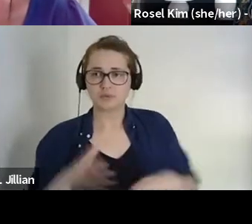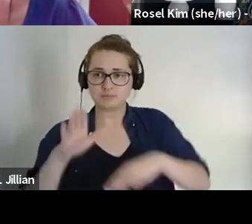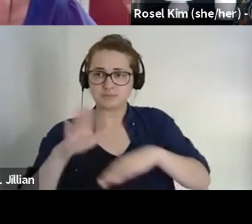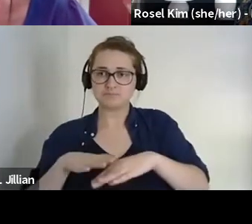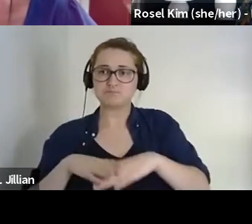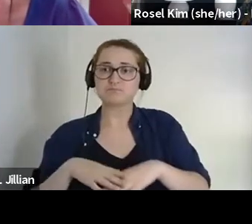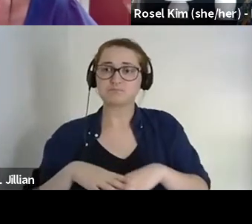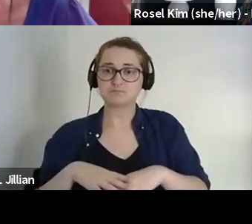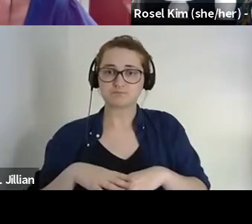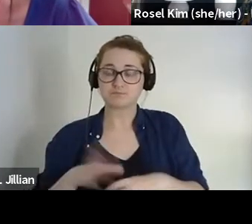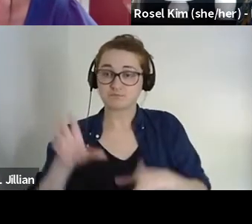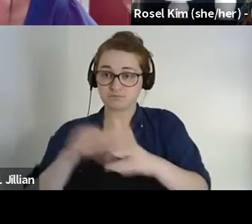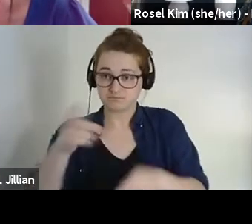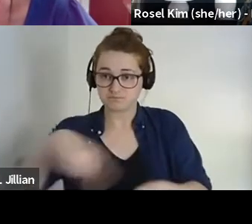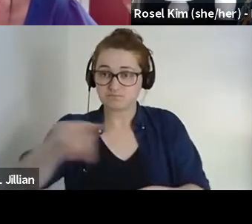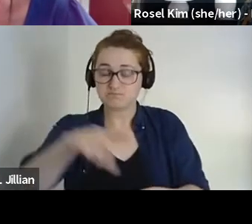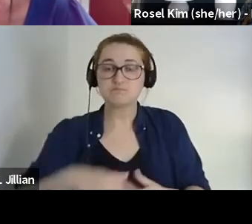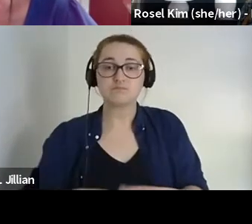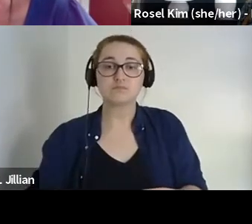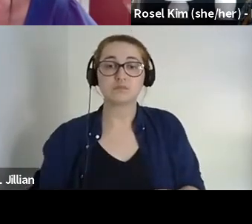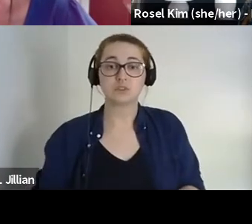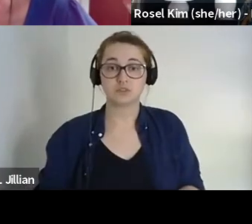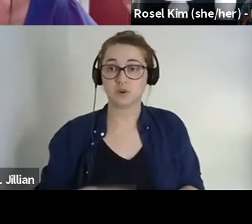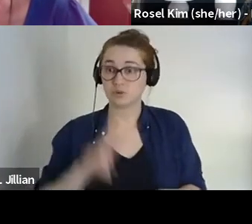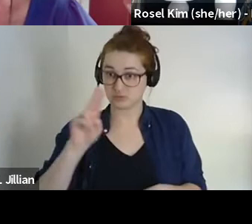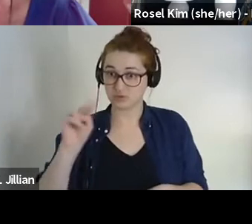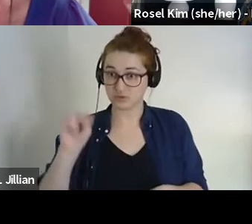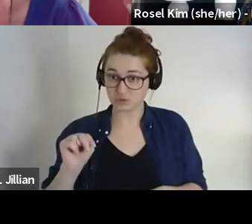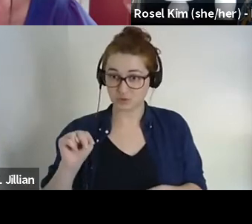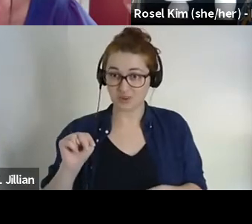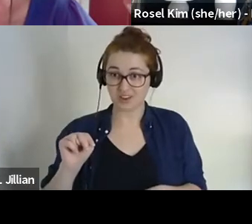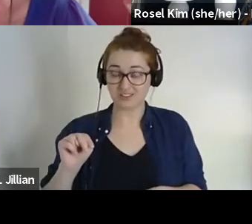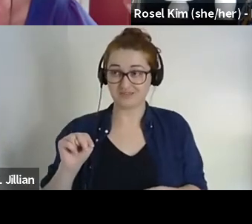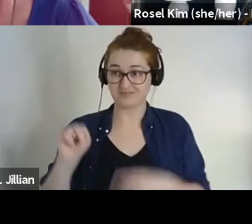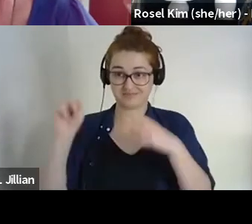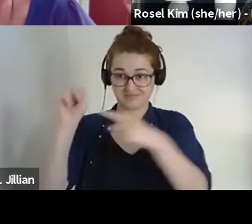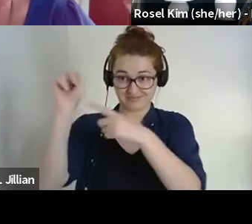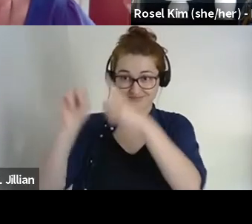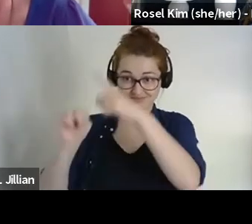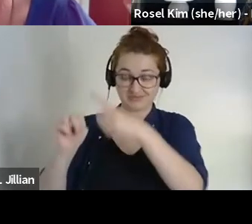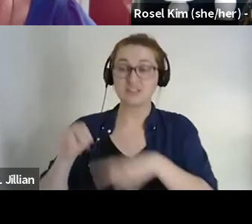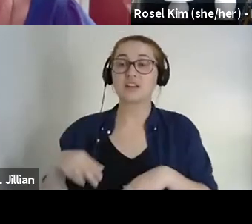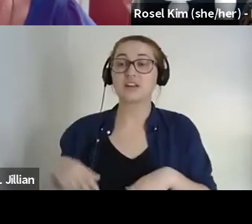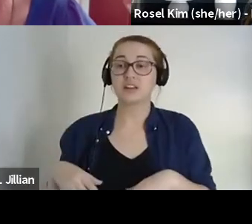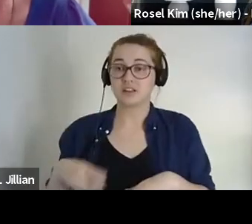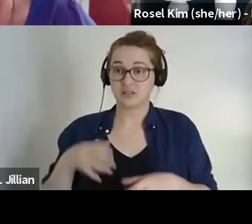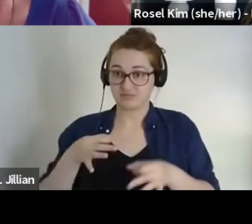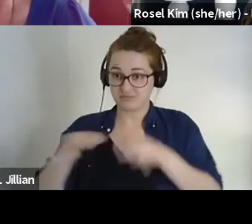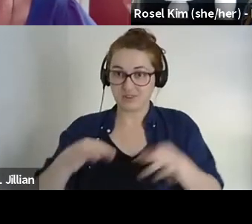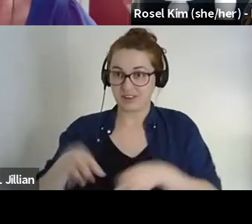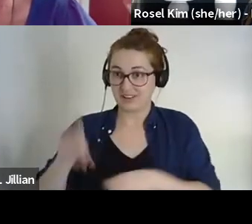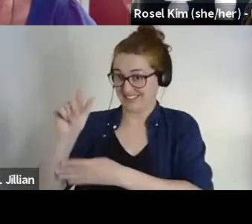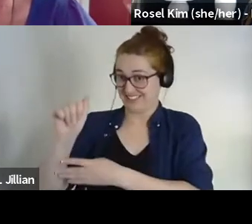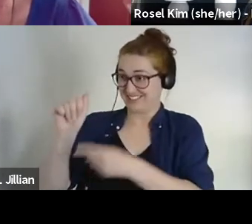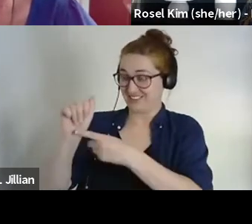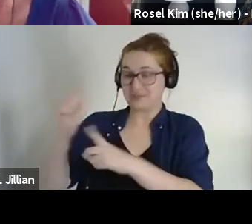the UN CRPD, in fact, disability is named as an evolving concept. And that one of the things that we're up against here in this